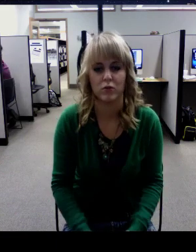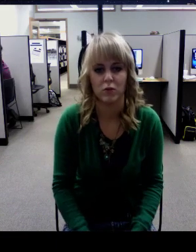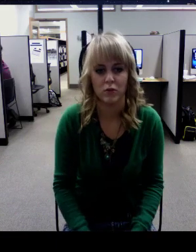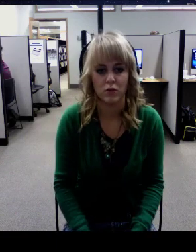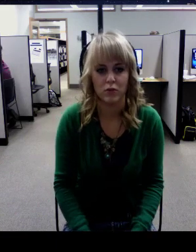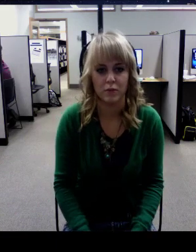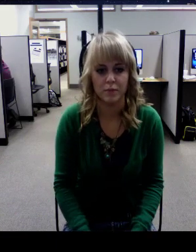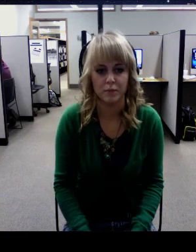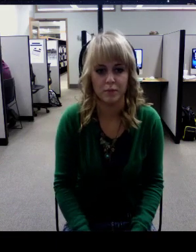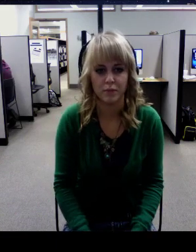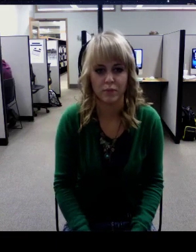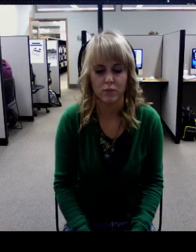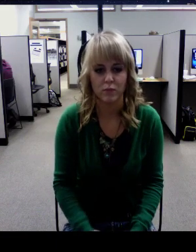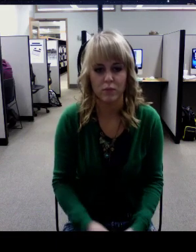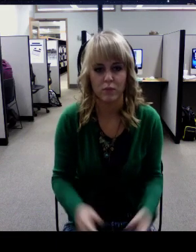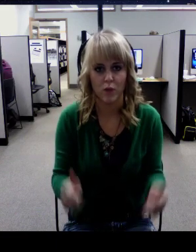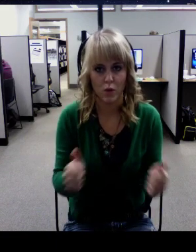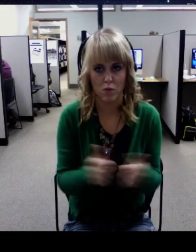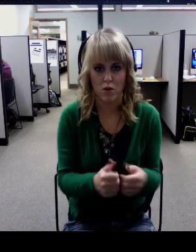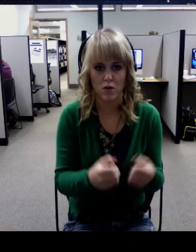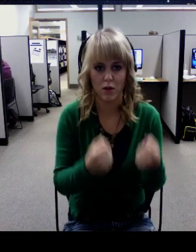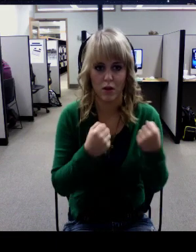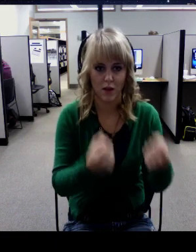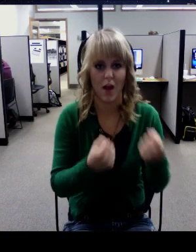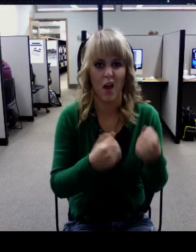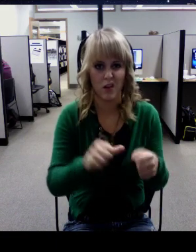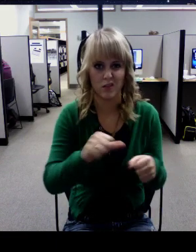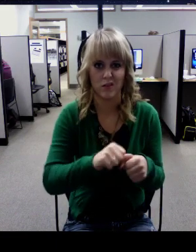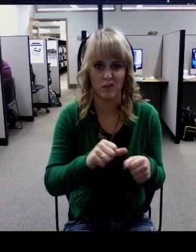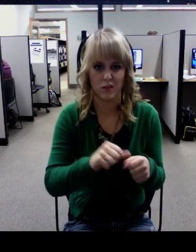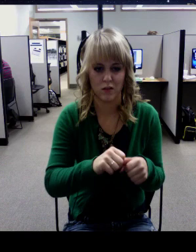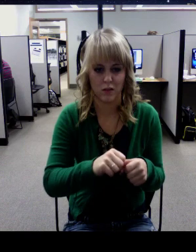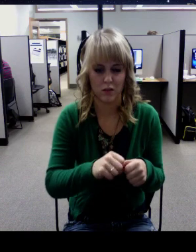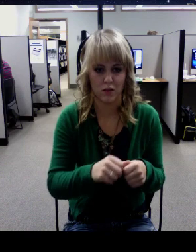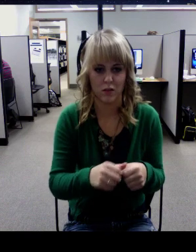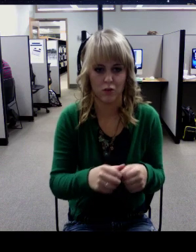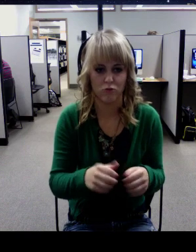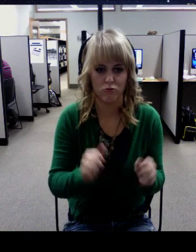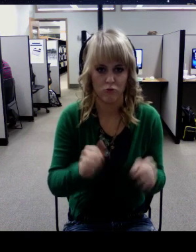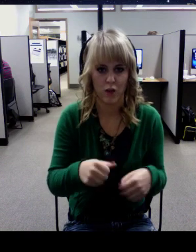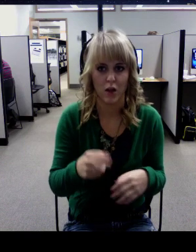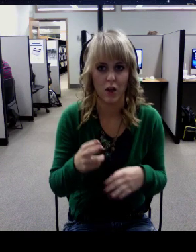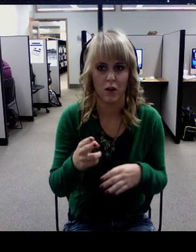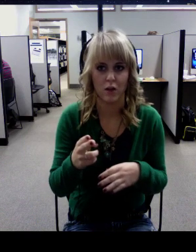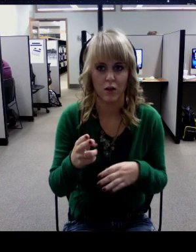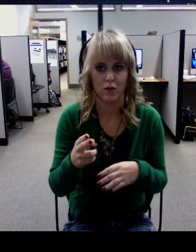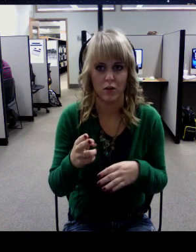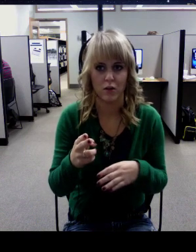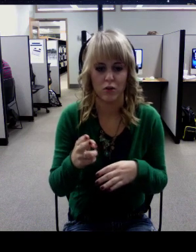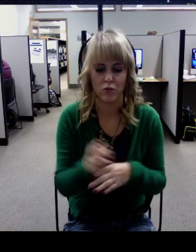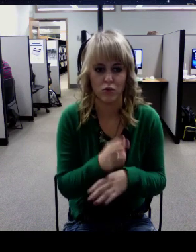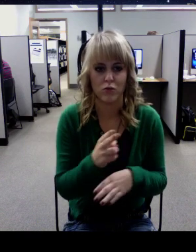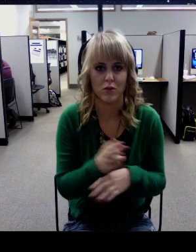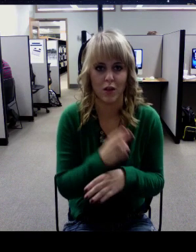also deduct any fees or licenses that you have to have. If you have to get certificates